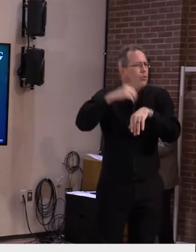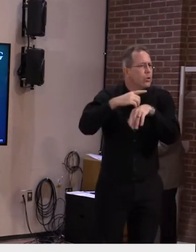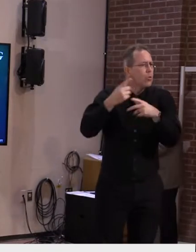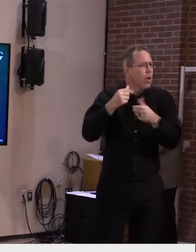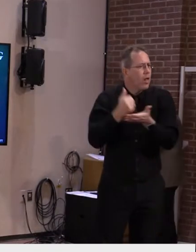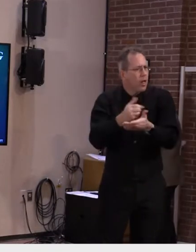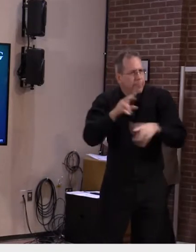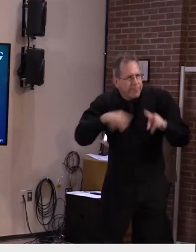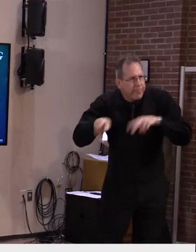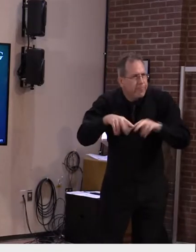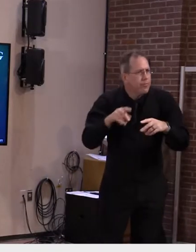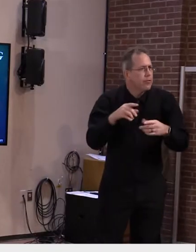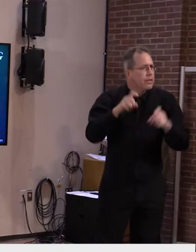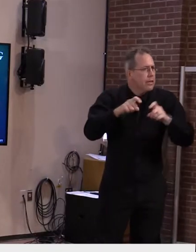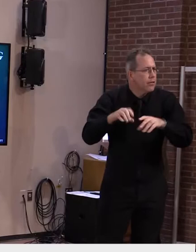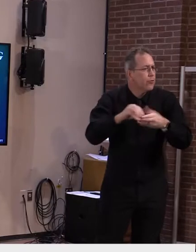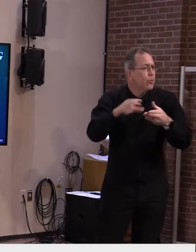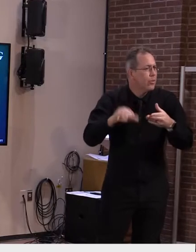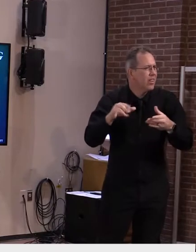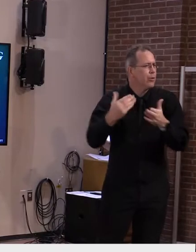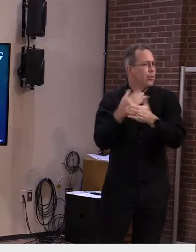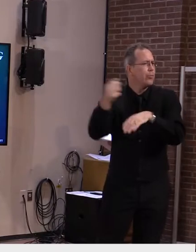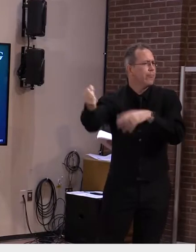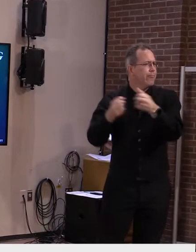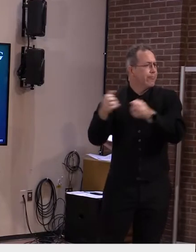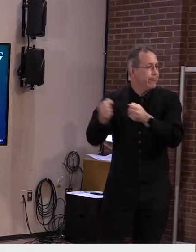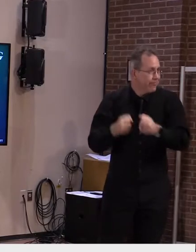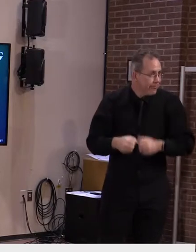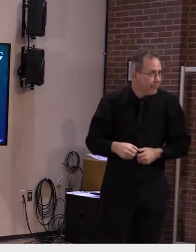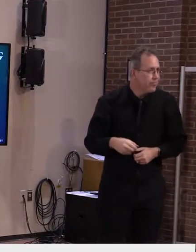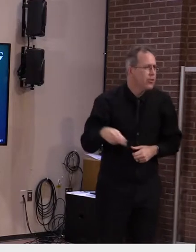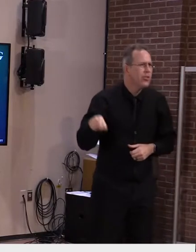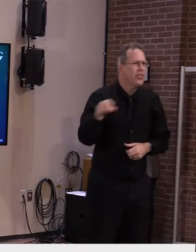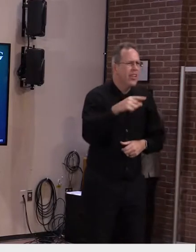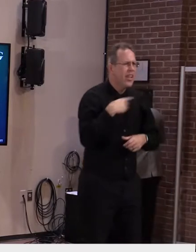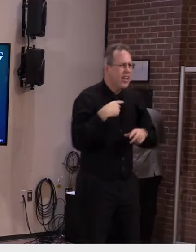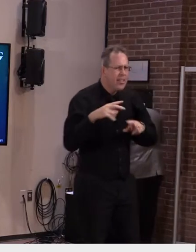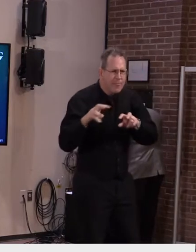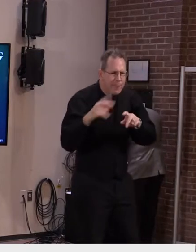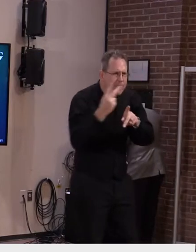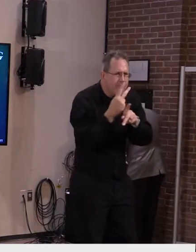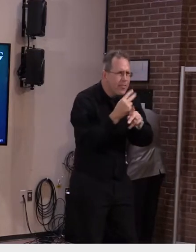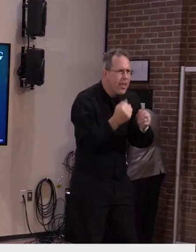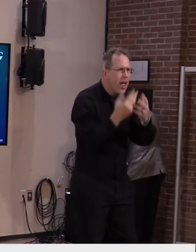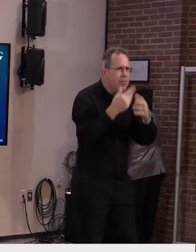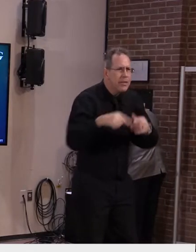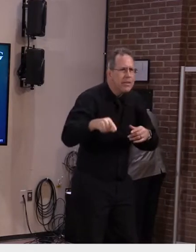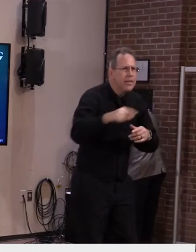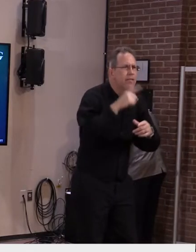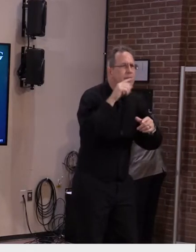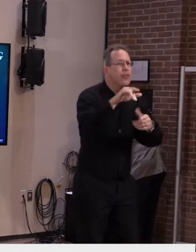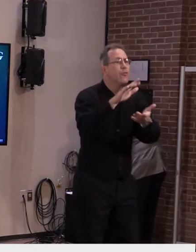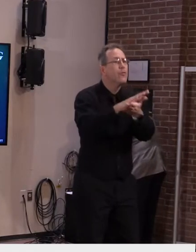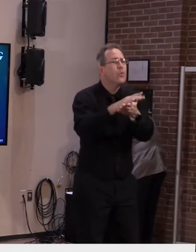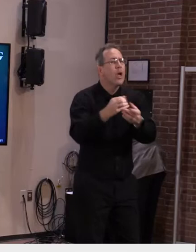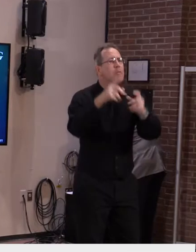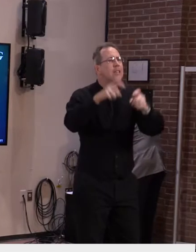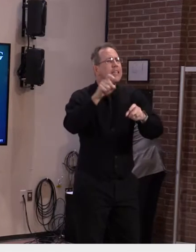based on a variety of factors, including total enrollment, geography, a number of schools, and regional positivity